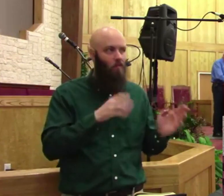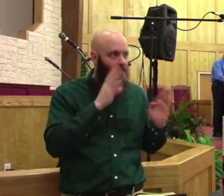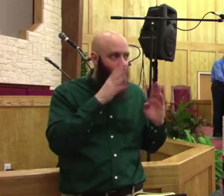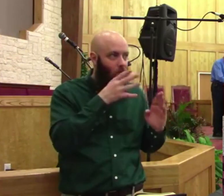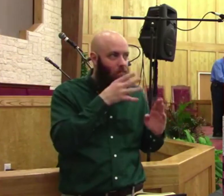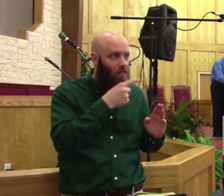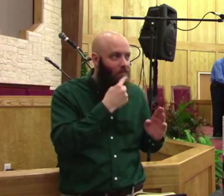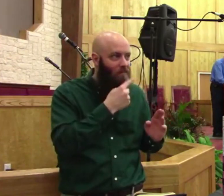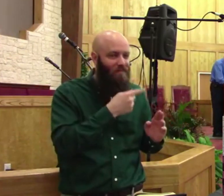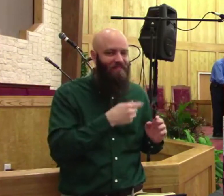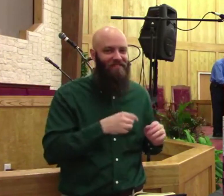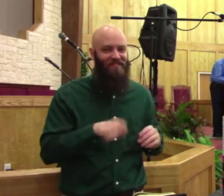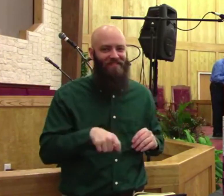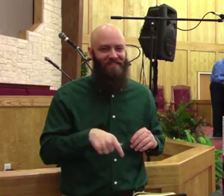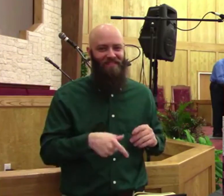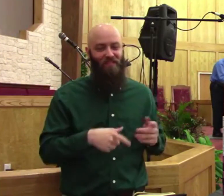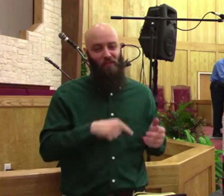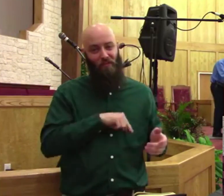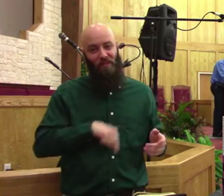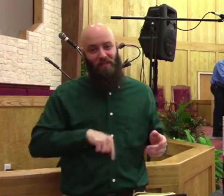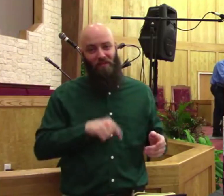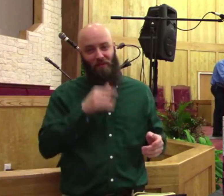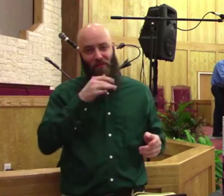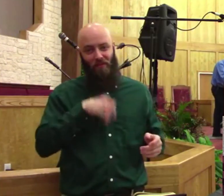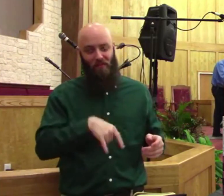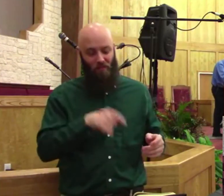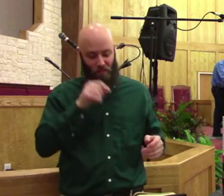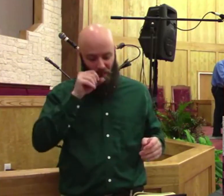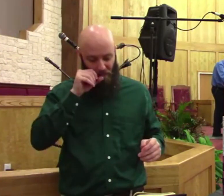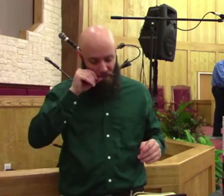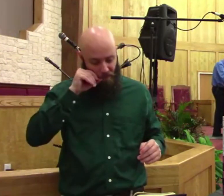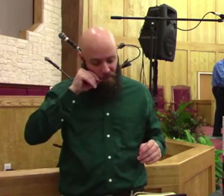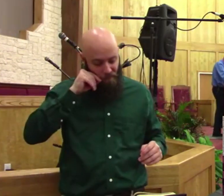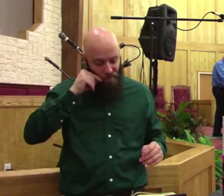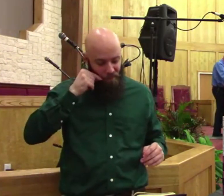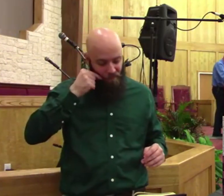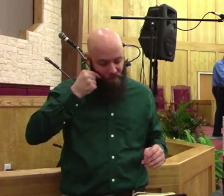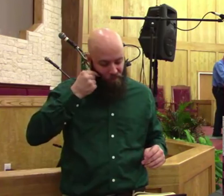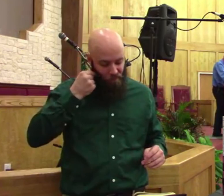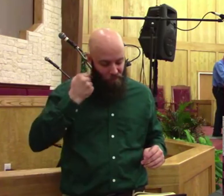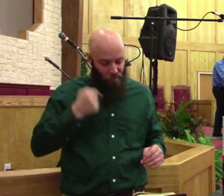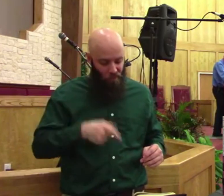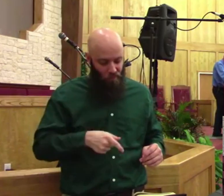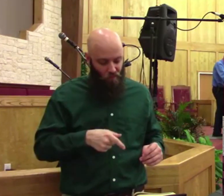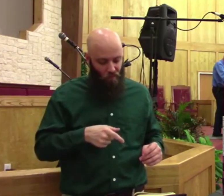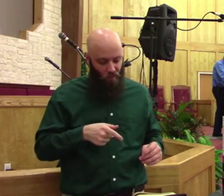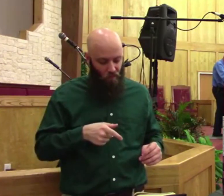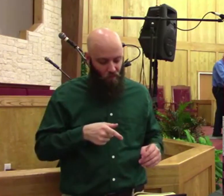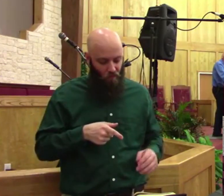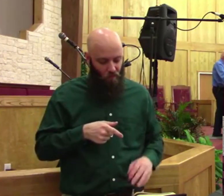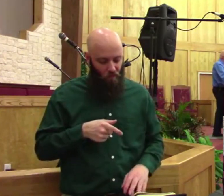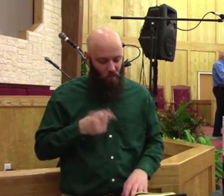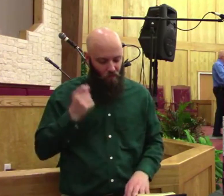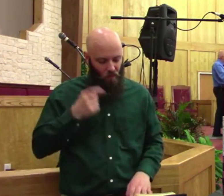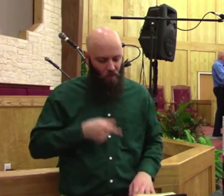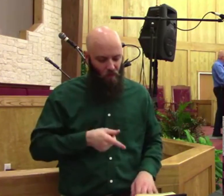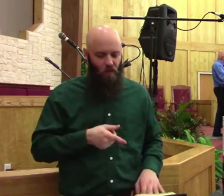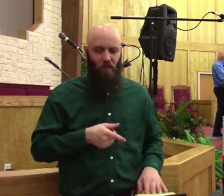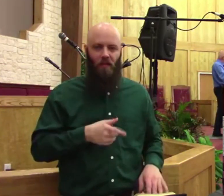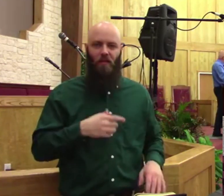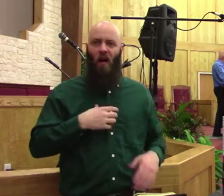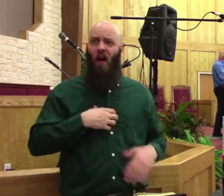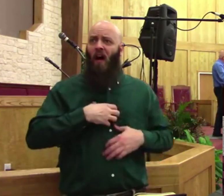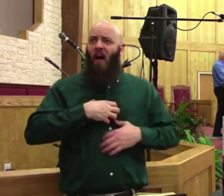The queen, verse 10, because of the words of the king and his lords, I don't know if you noticed, he hollers